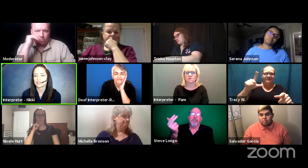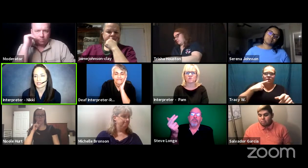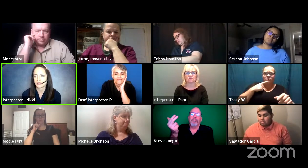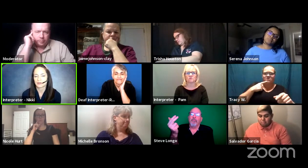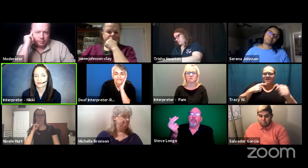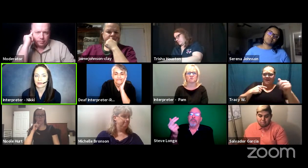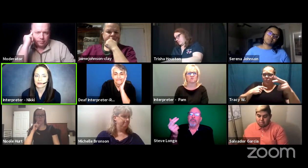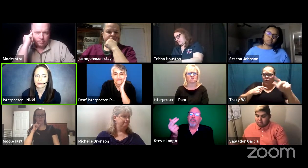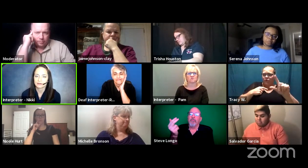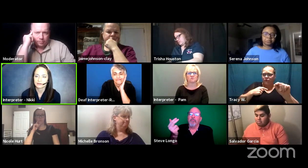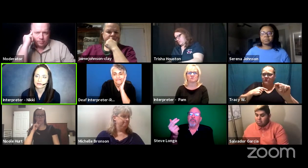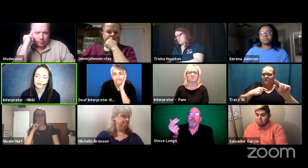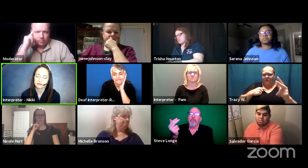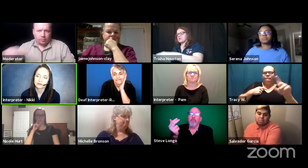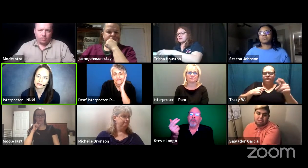13th.